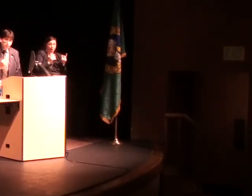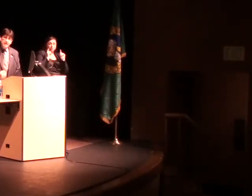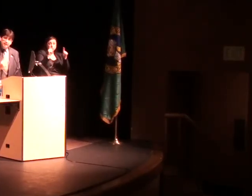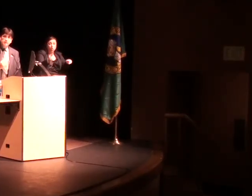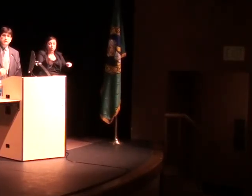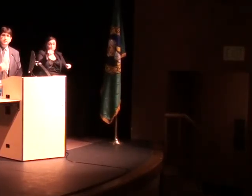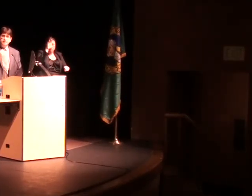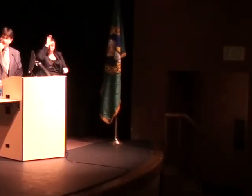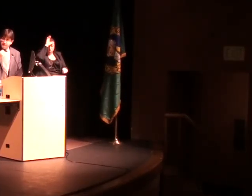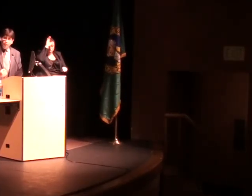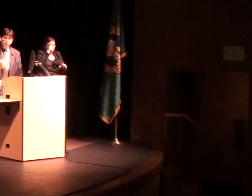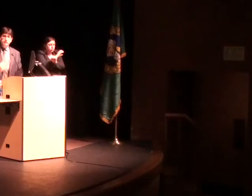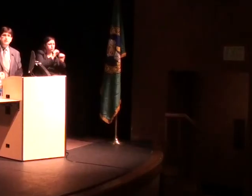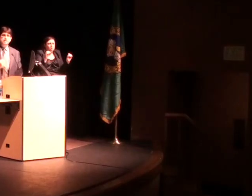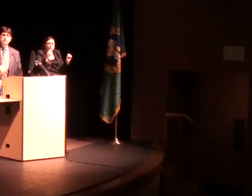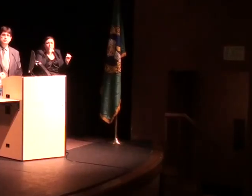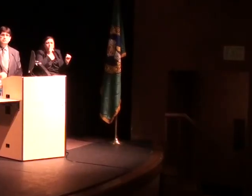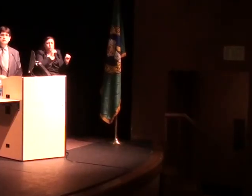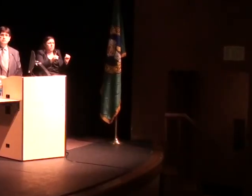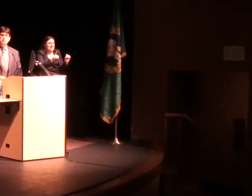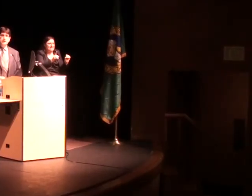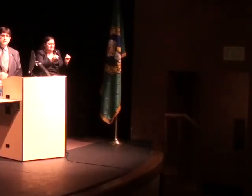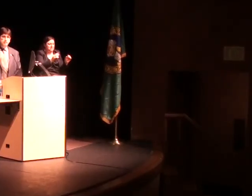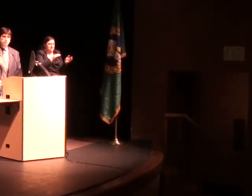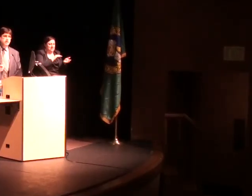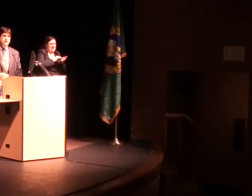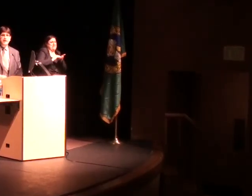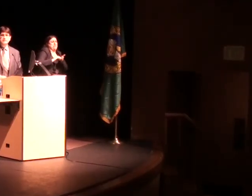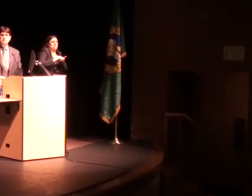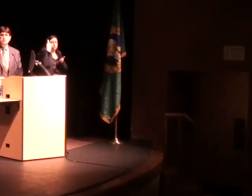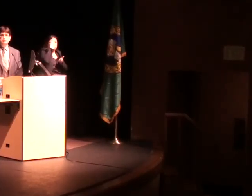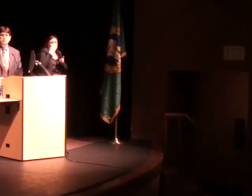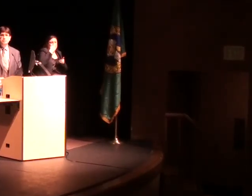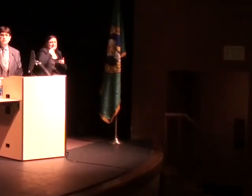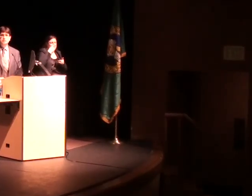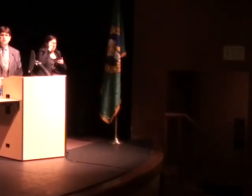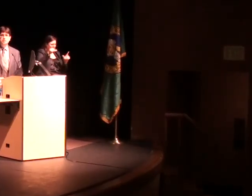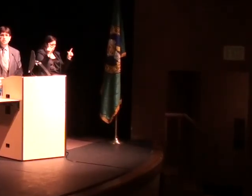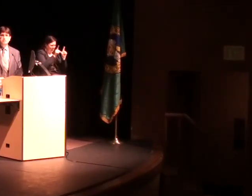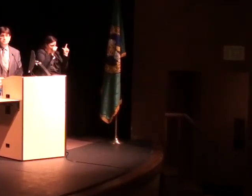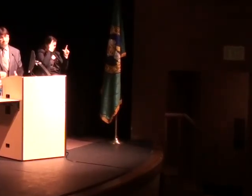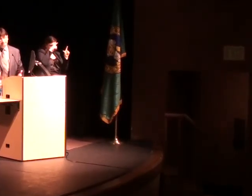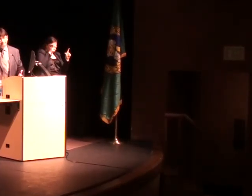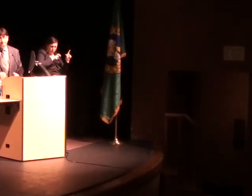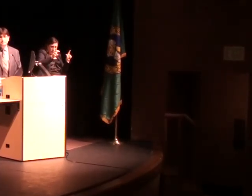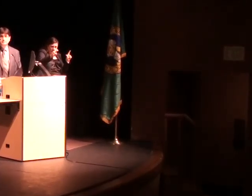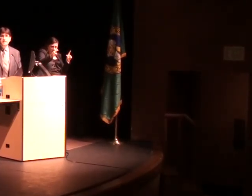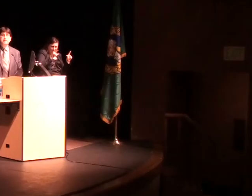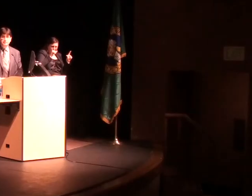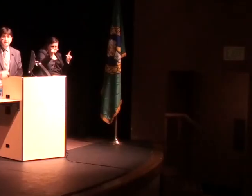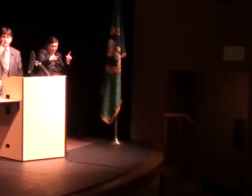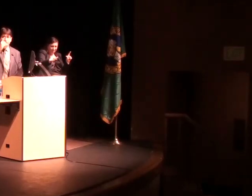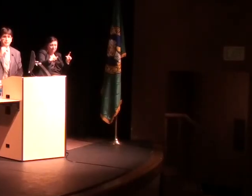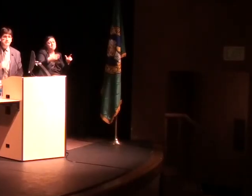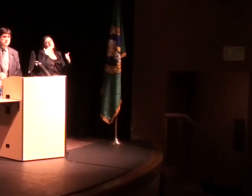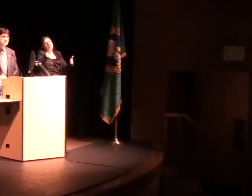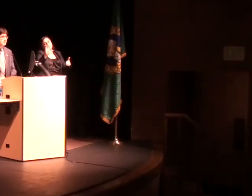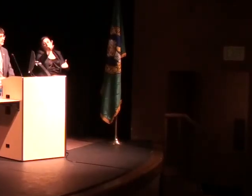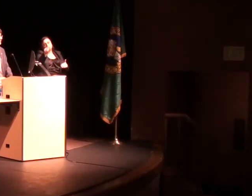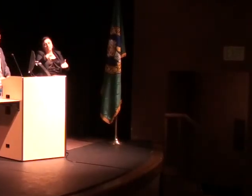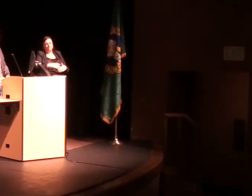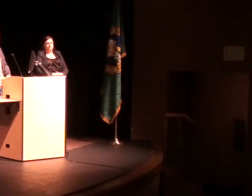is no real excuse to say that you need a license to go to Cuba, you know? Thank you. Thank you for your